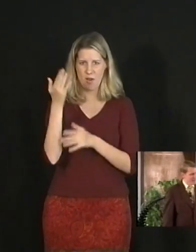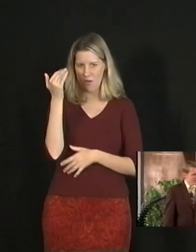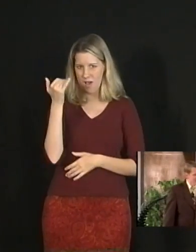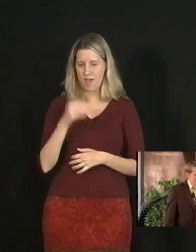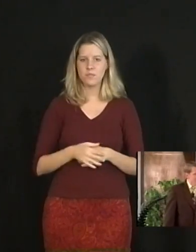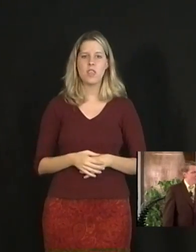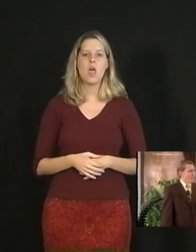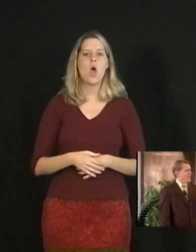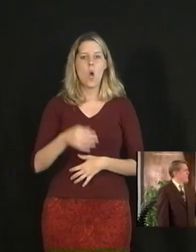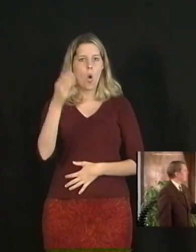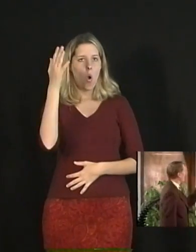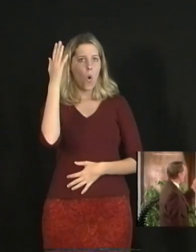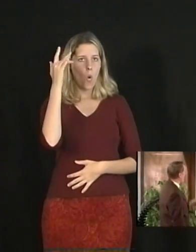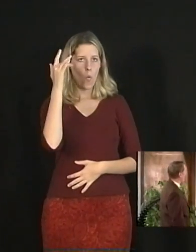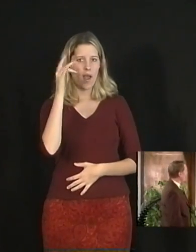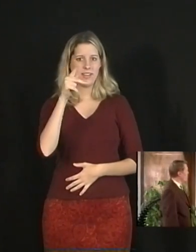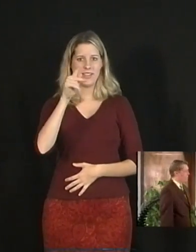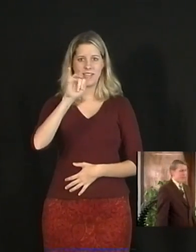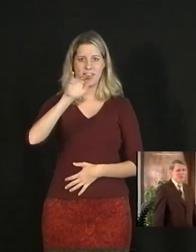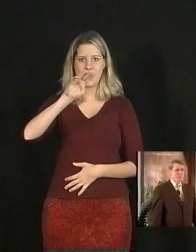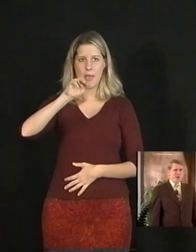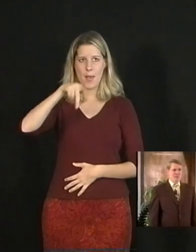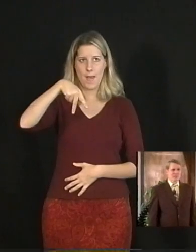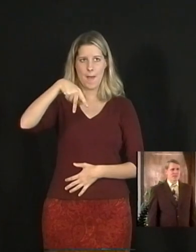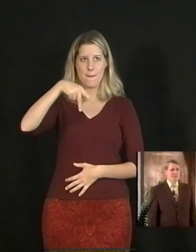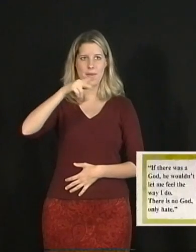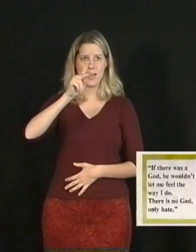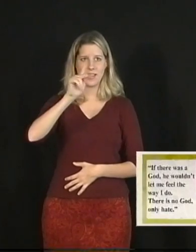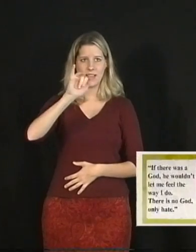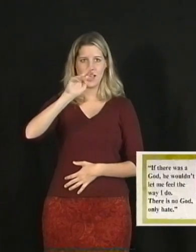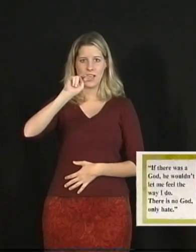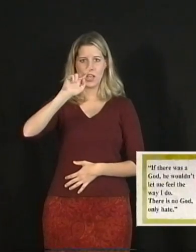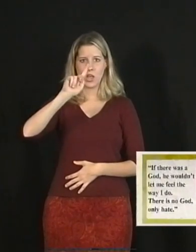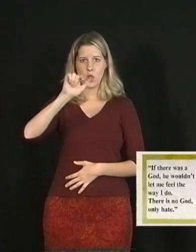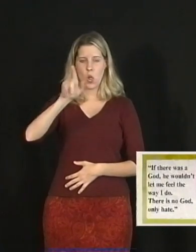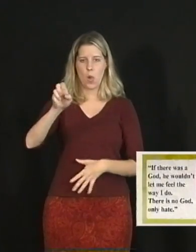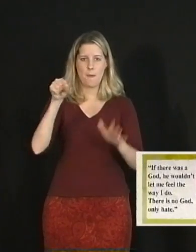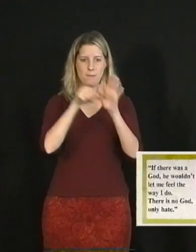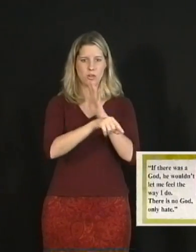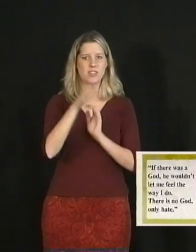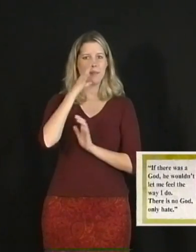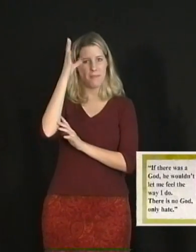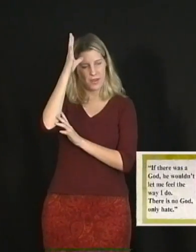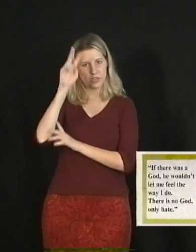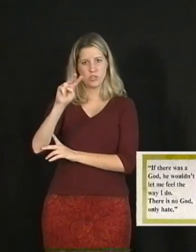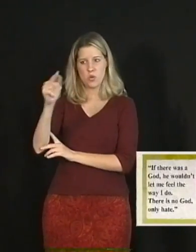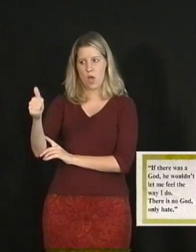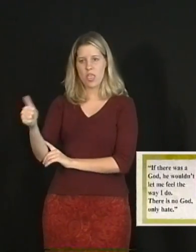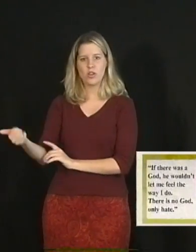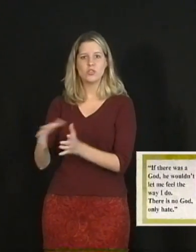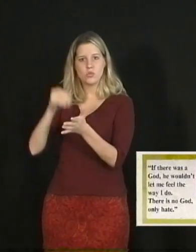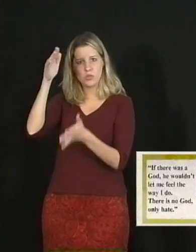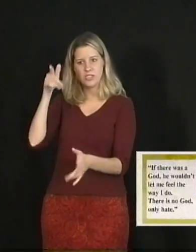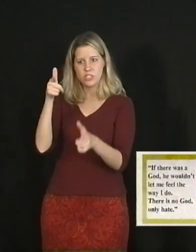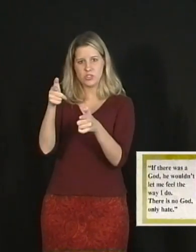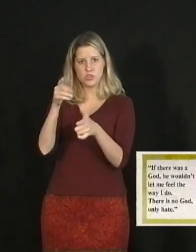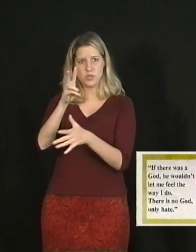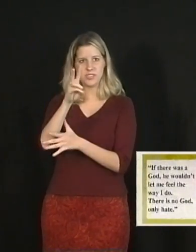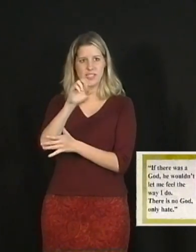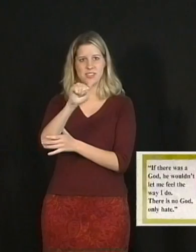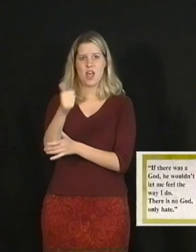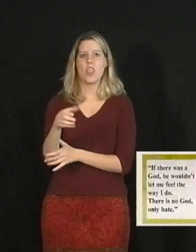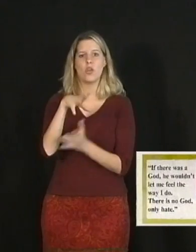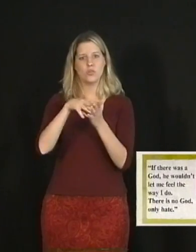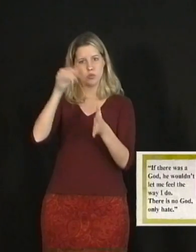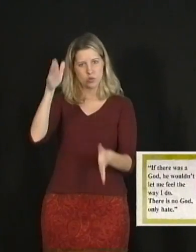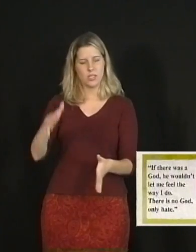that? Why did Kip Kinkle murder his parents, 2 other classmates, and shoot 26 other ones? Why would a student